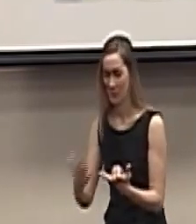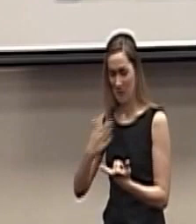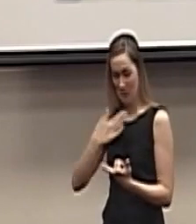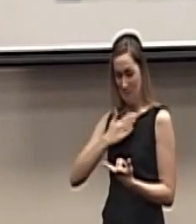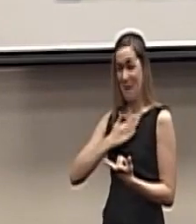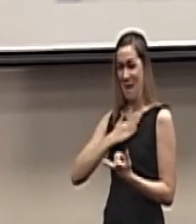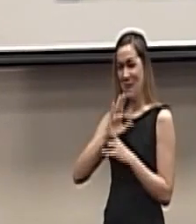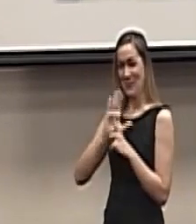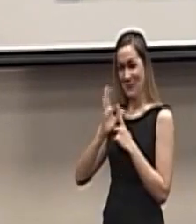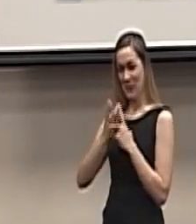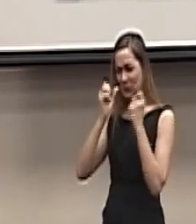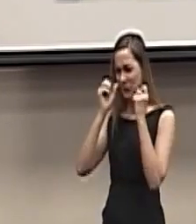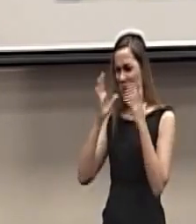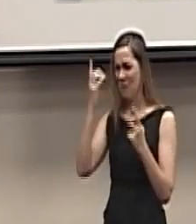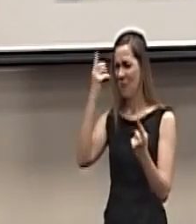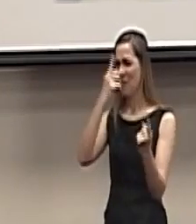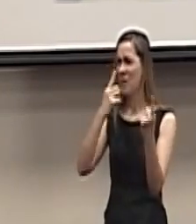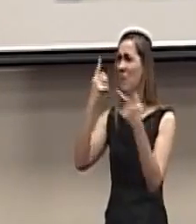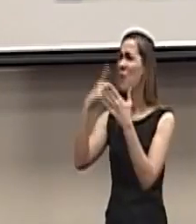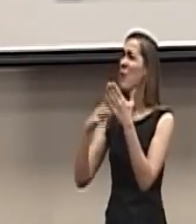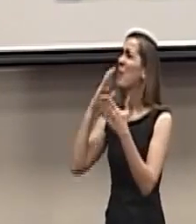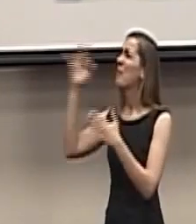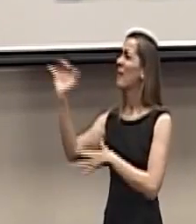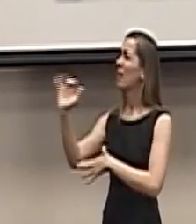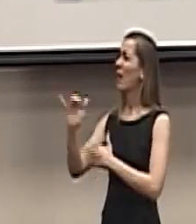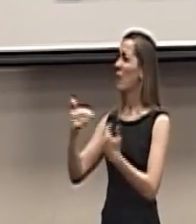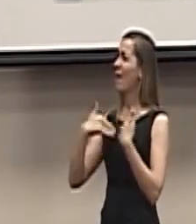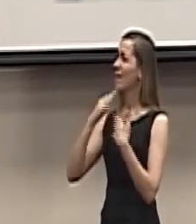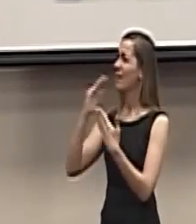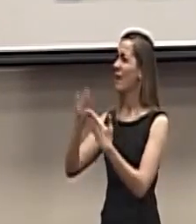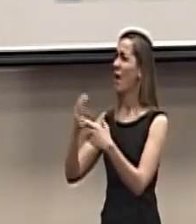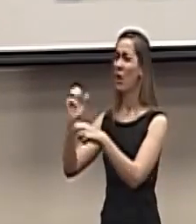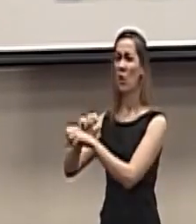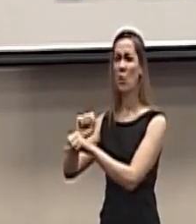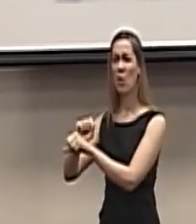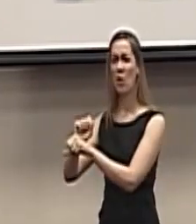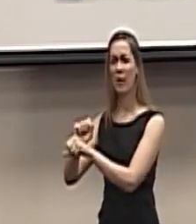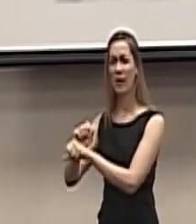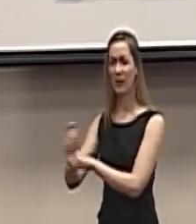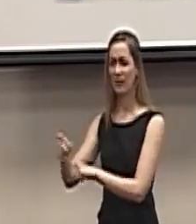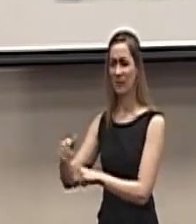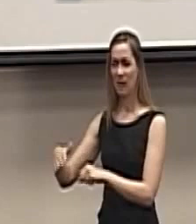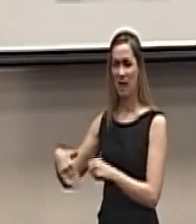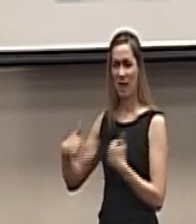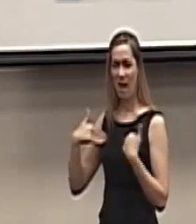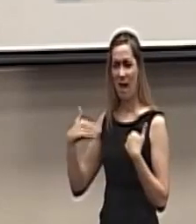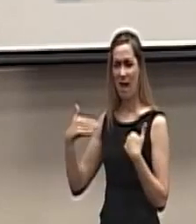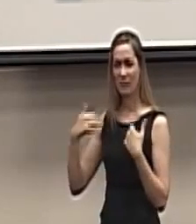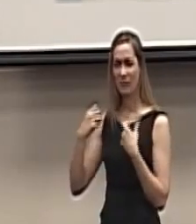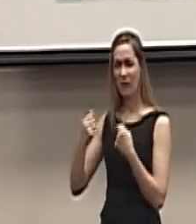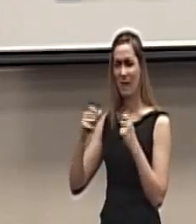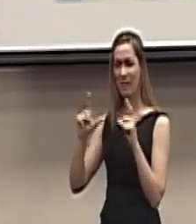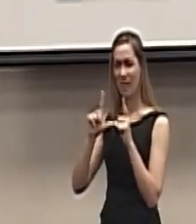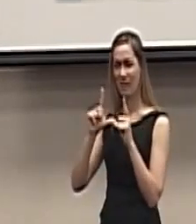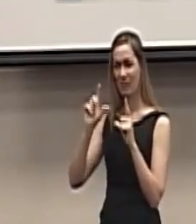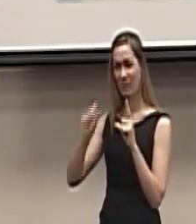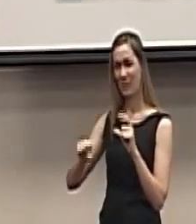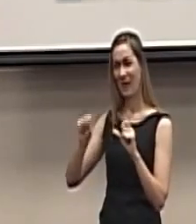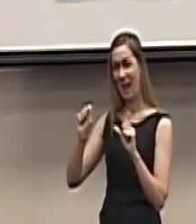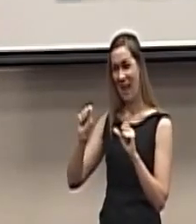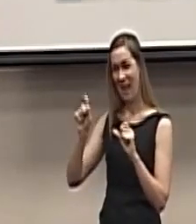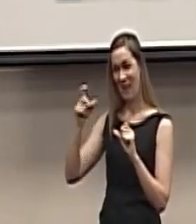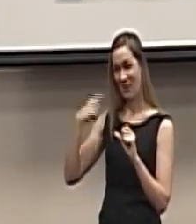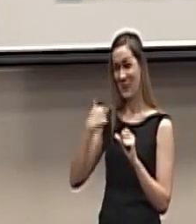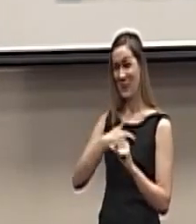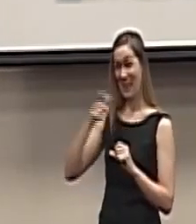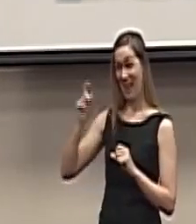myself, just thinking about what it's going to be like to have a daughter who's working. And she doesn't have her license yet, so we're going to be driving her back and forth.